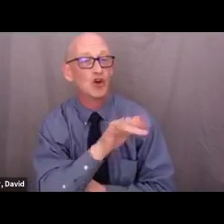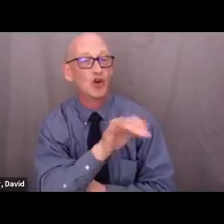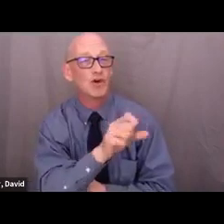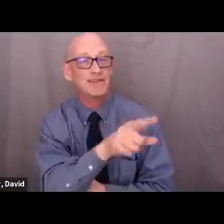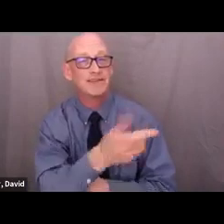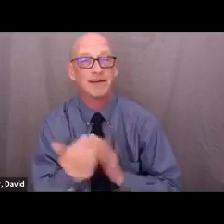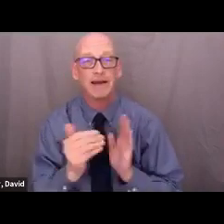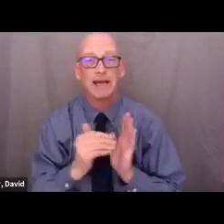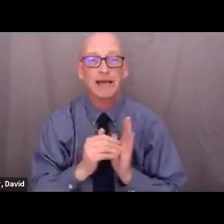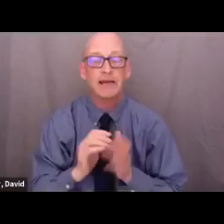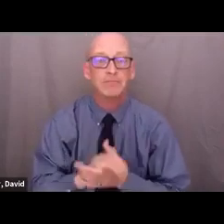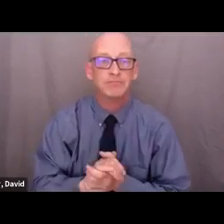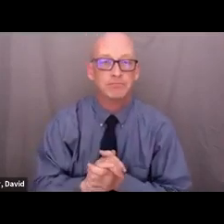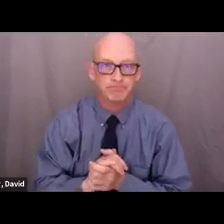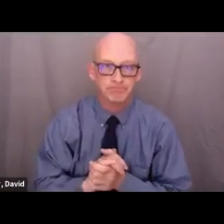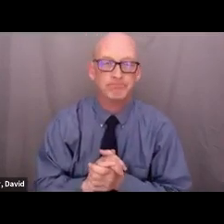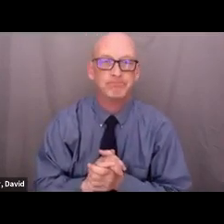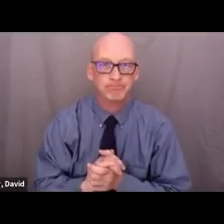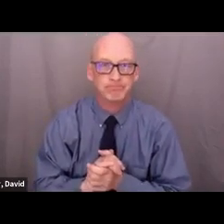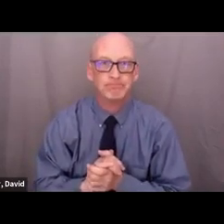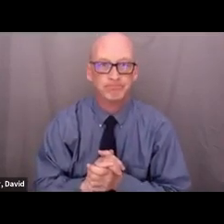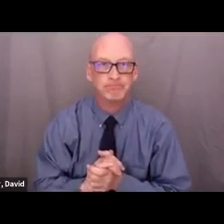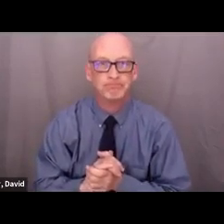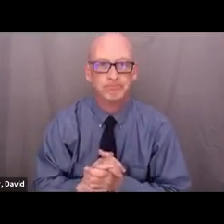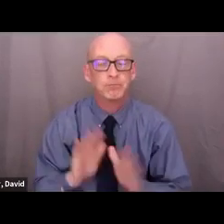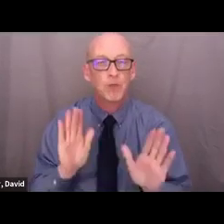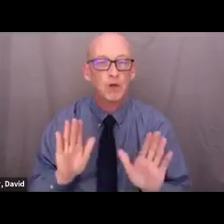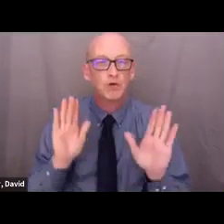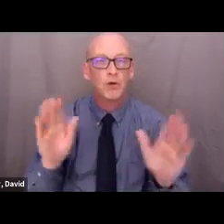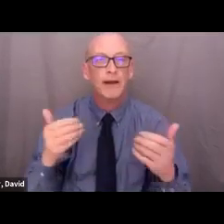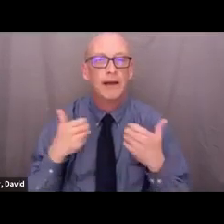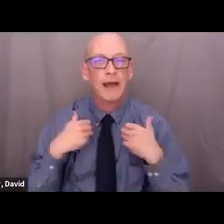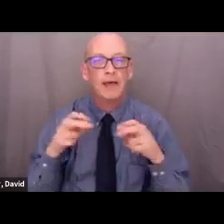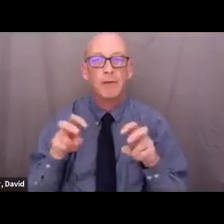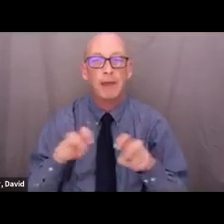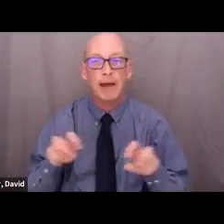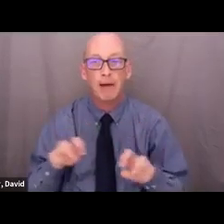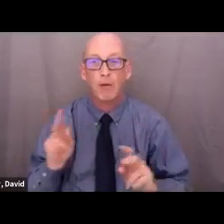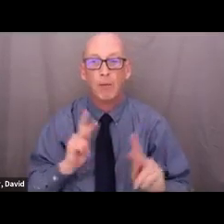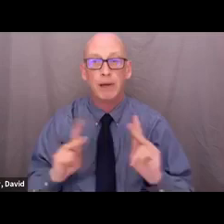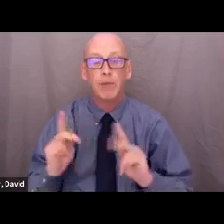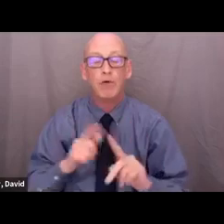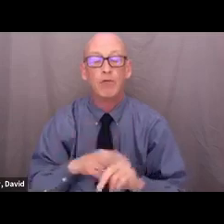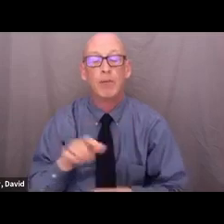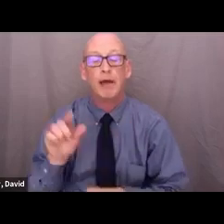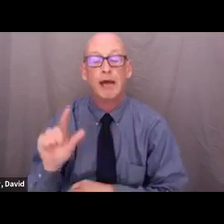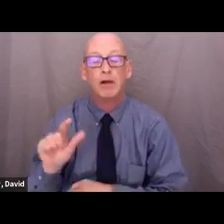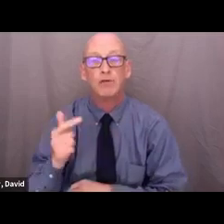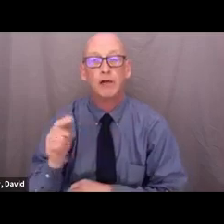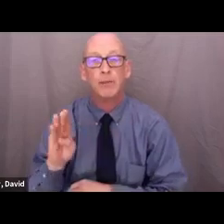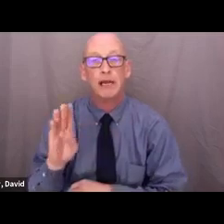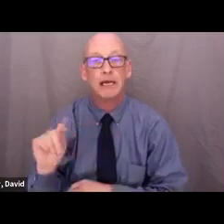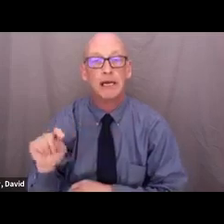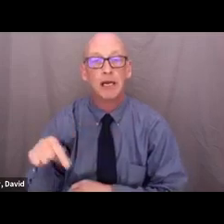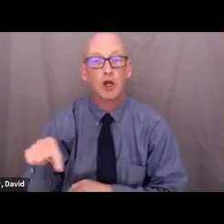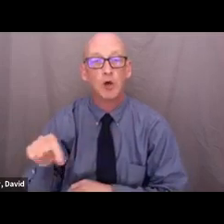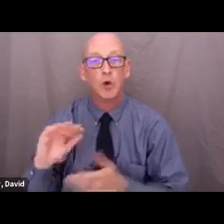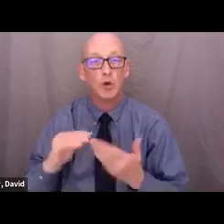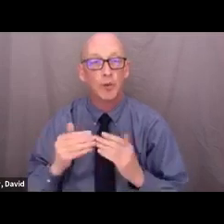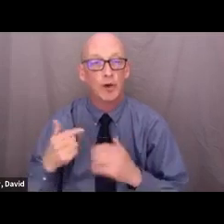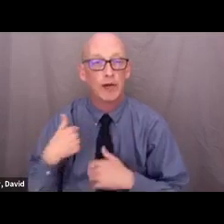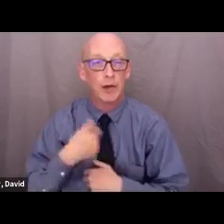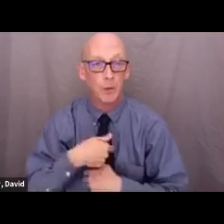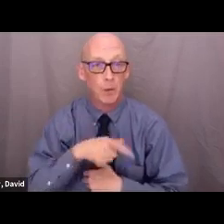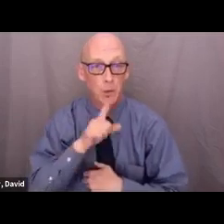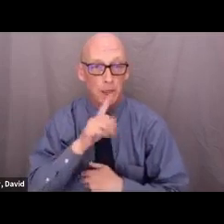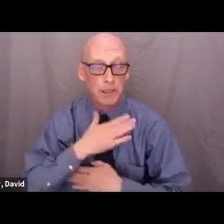again, it is great to have the panelists here today from the LGBTQ community. We really appreciate them